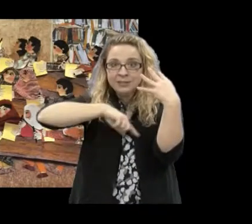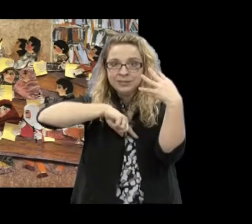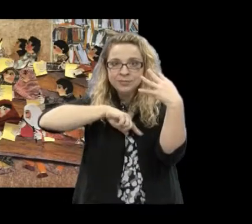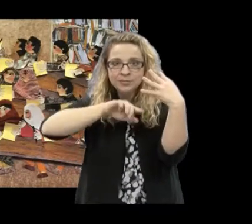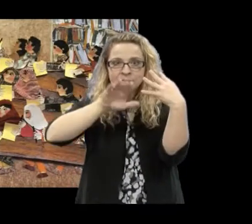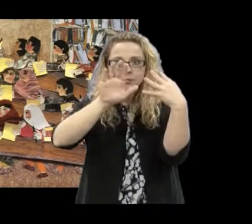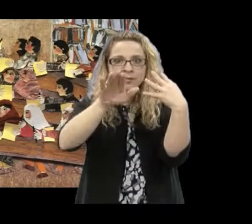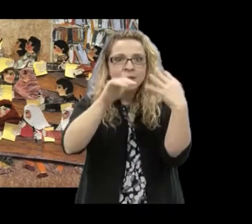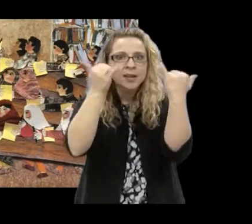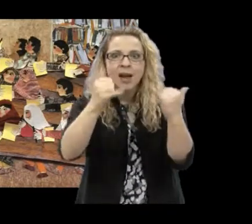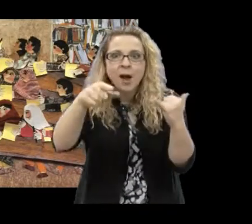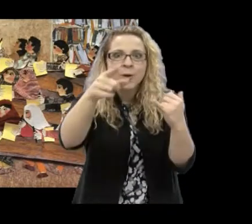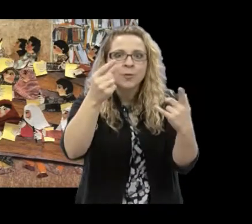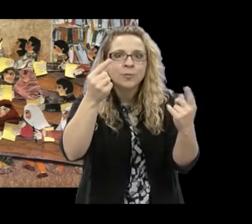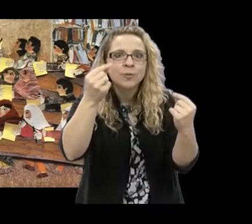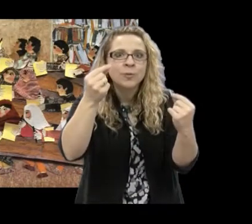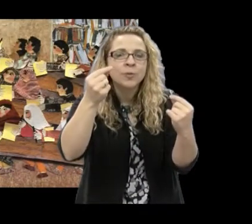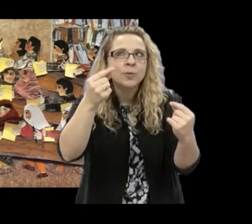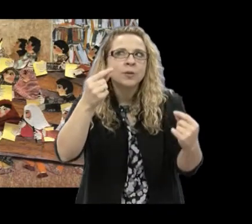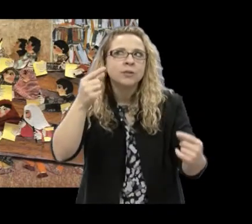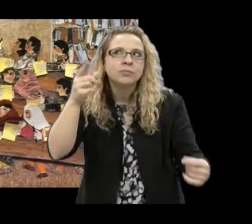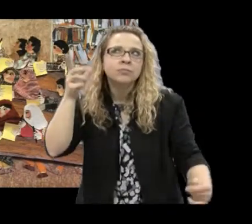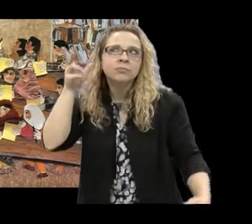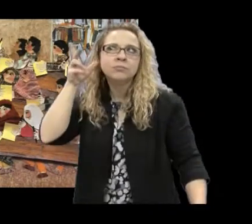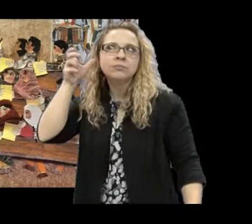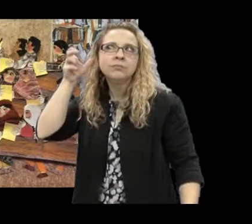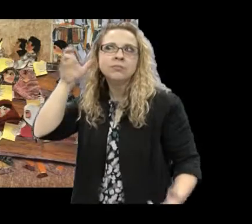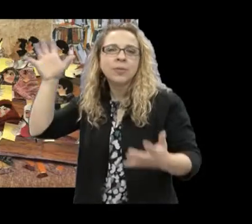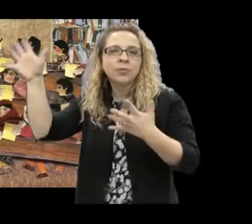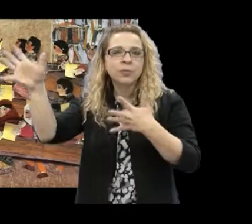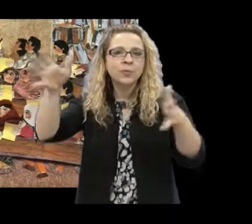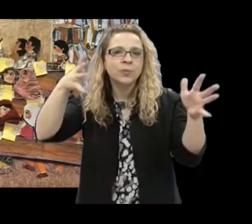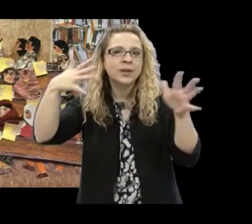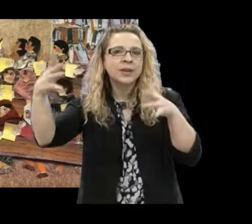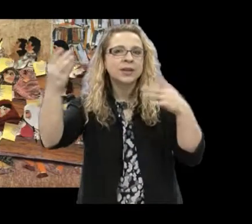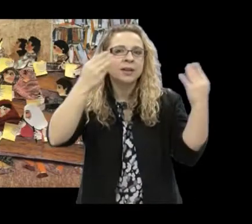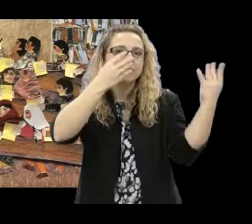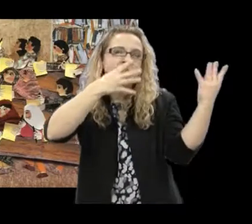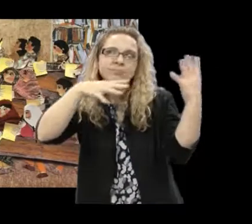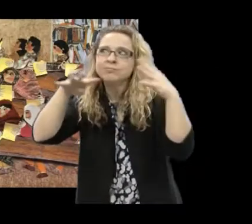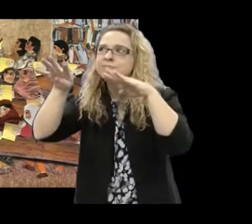Listen to the wind.